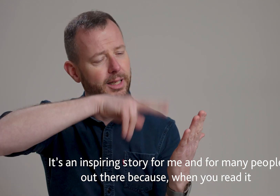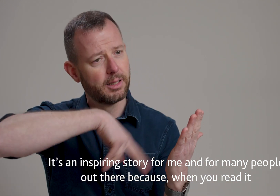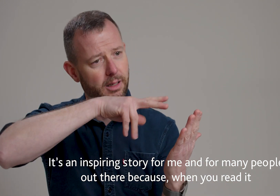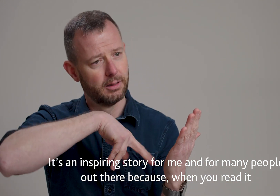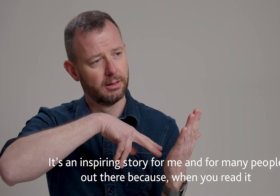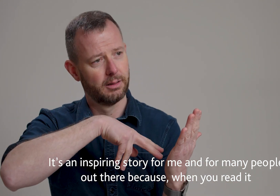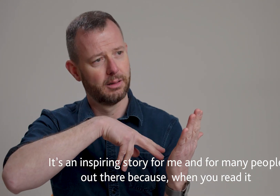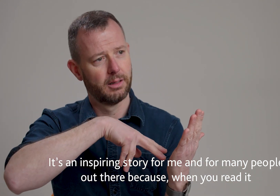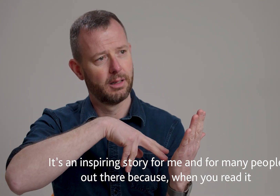read